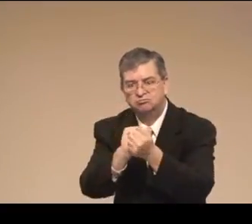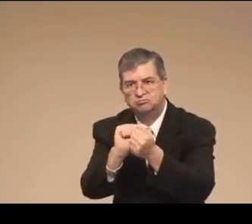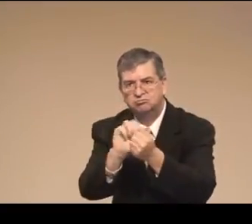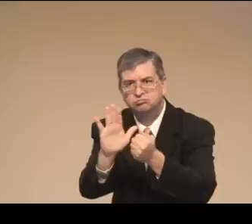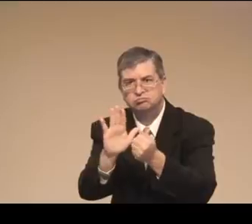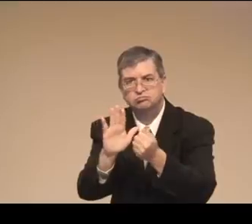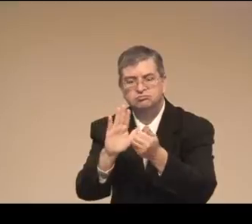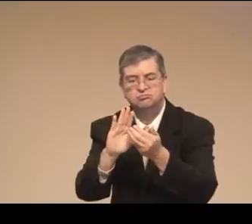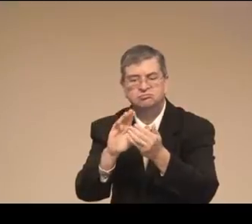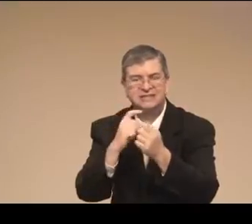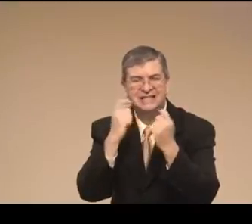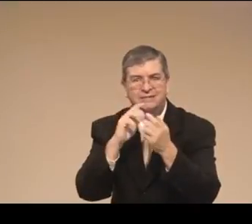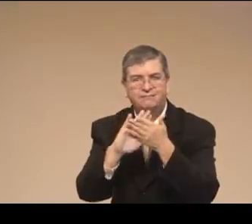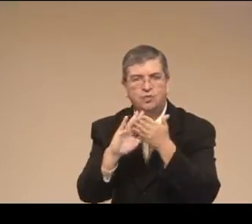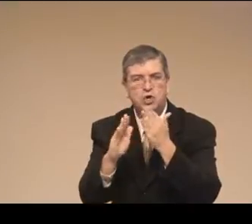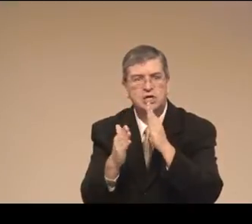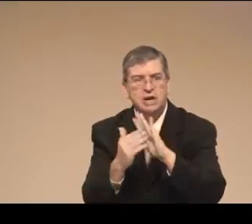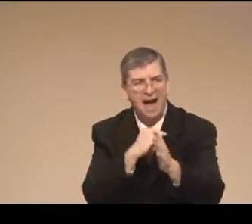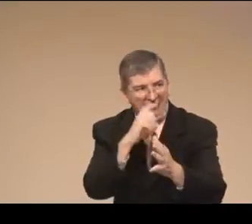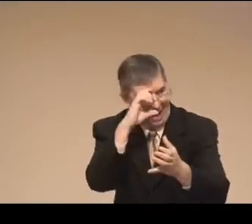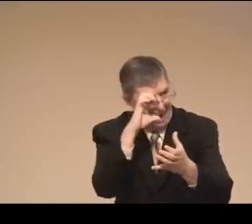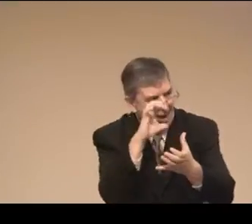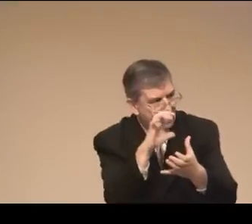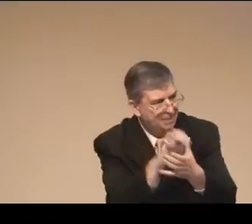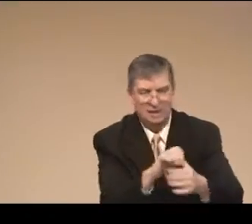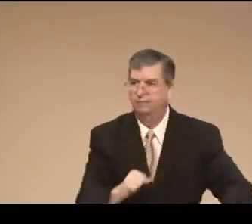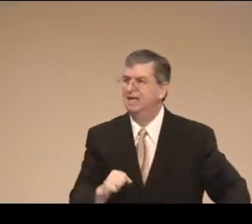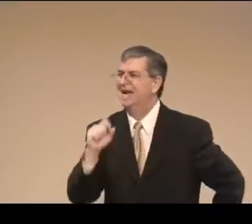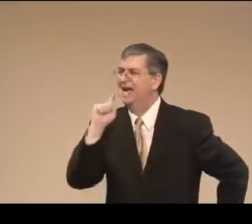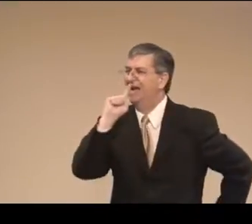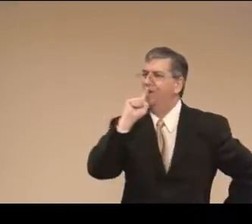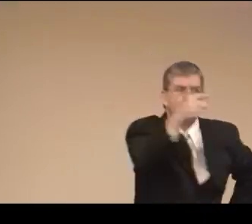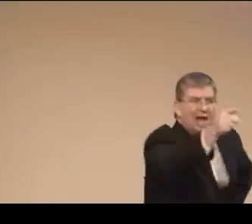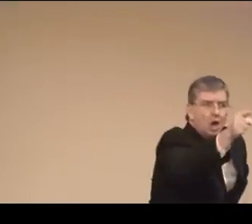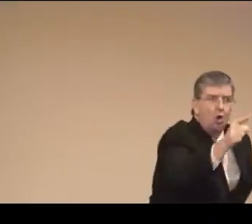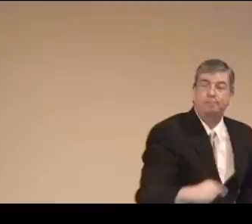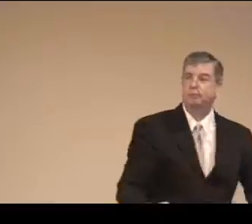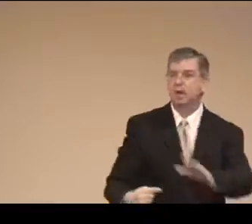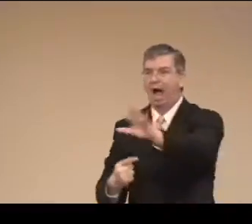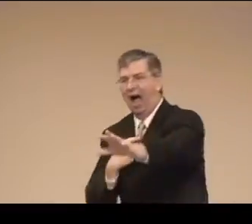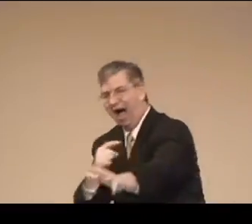can remove them all. He can wash away your sins and forgive you. I believe it's real.